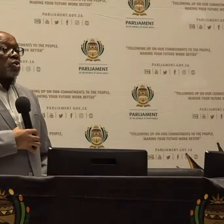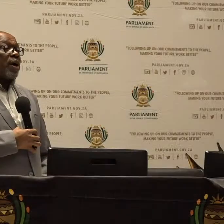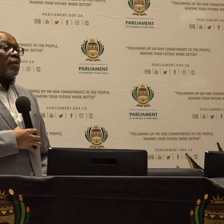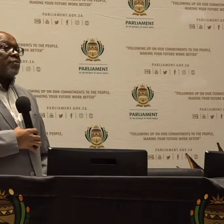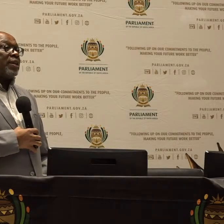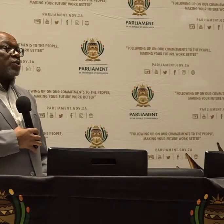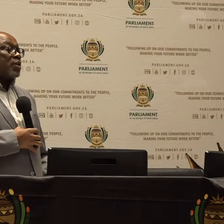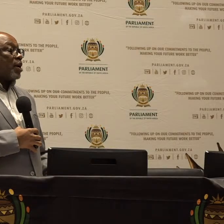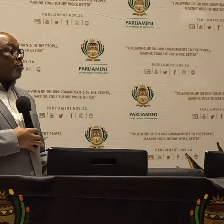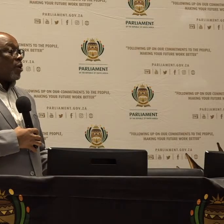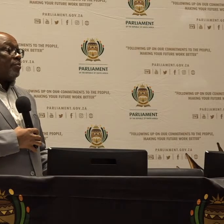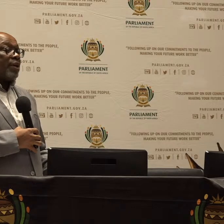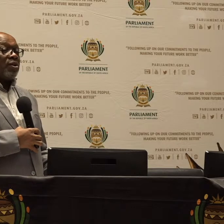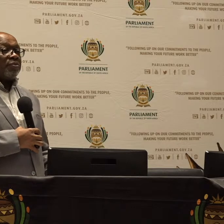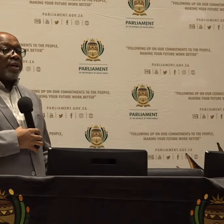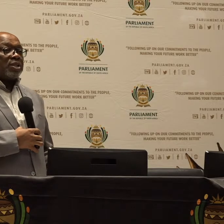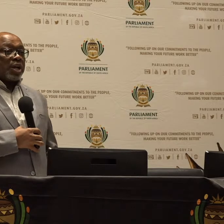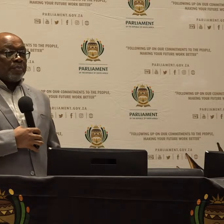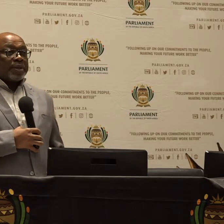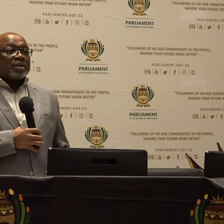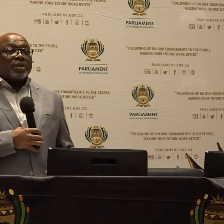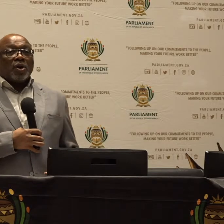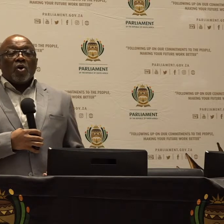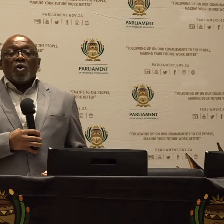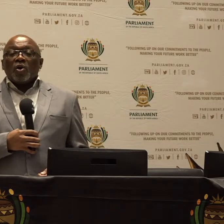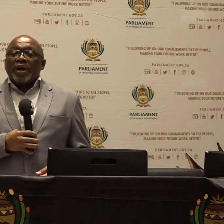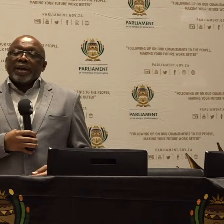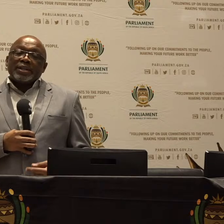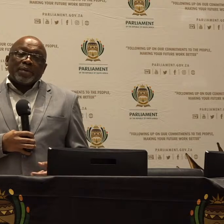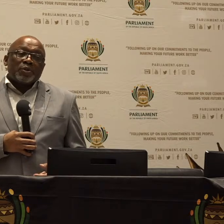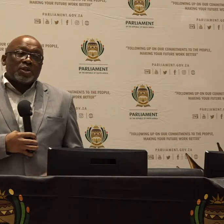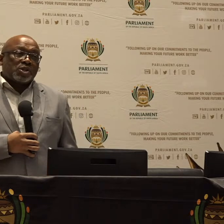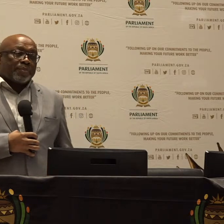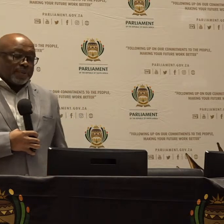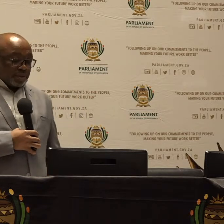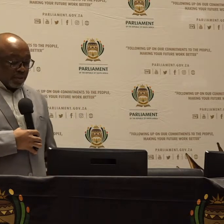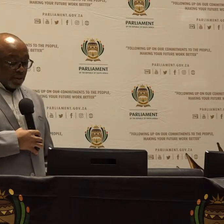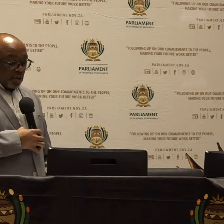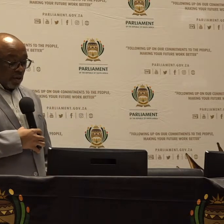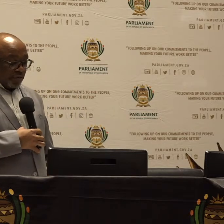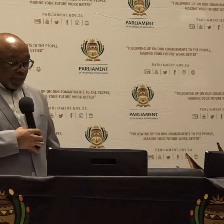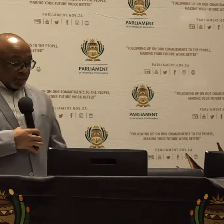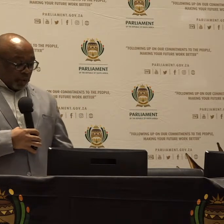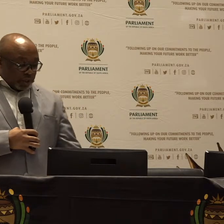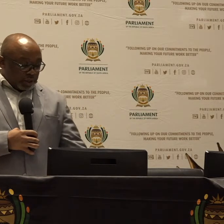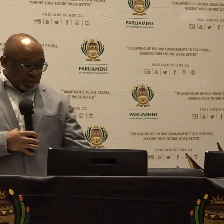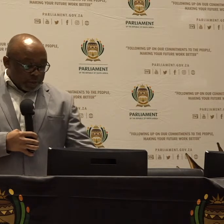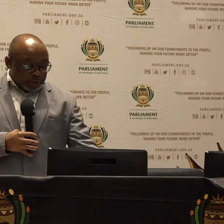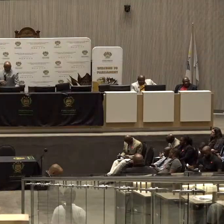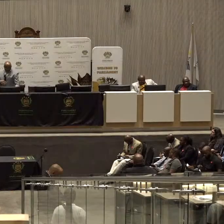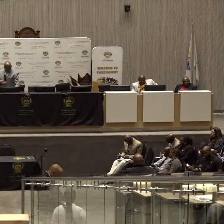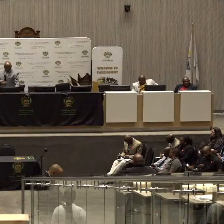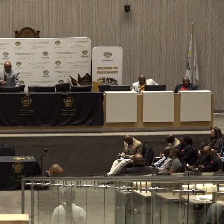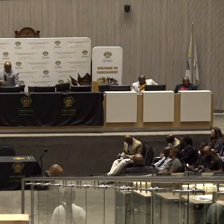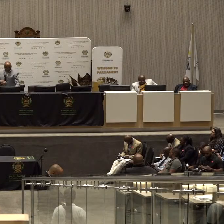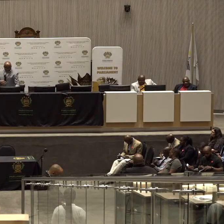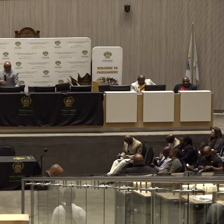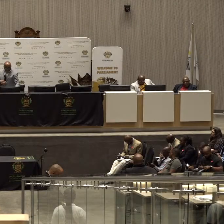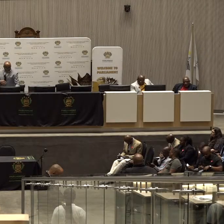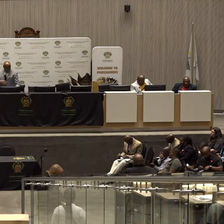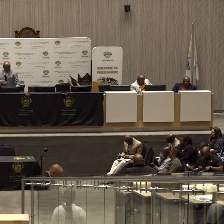12 deals with the appointment of a chairperson or a deputy chairperson of that board